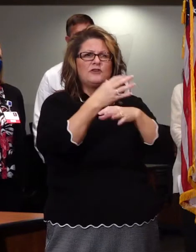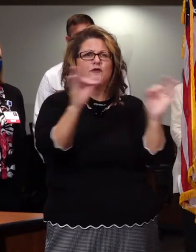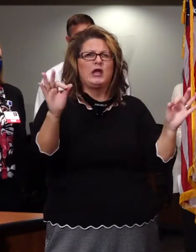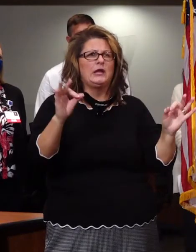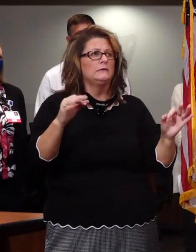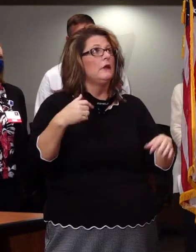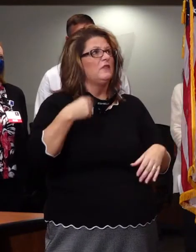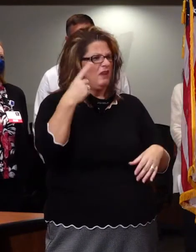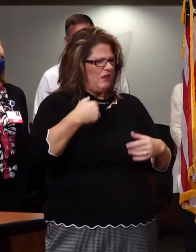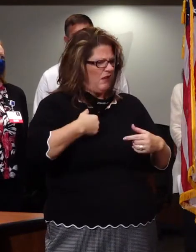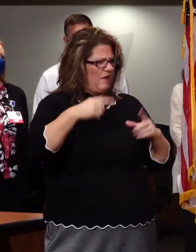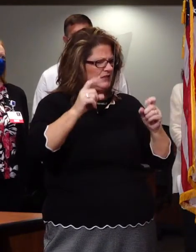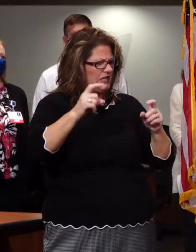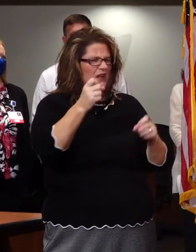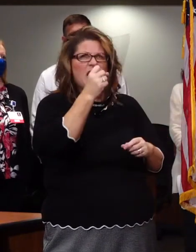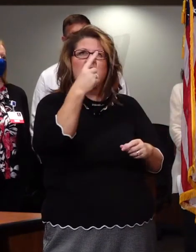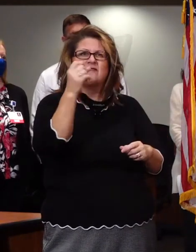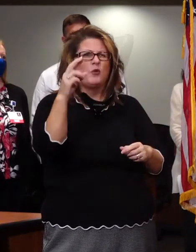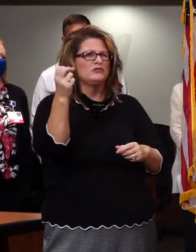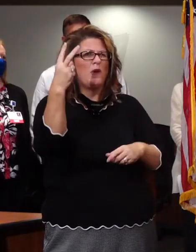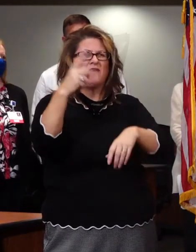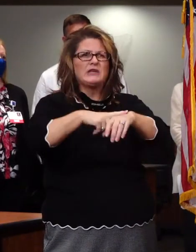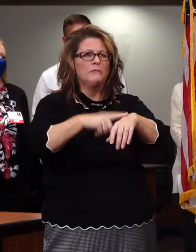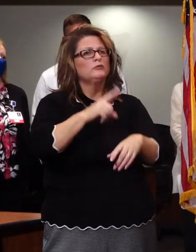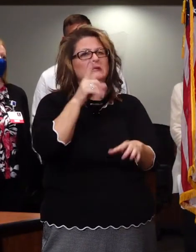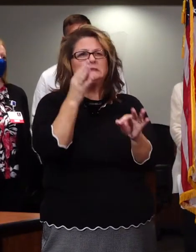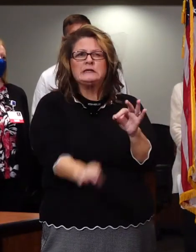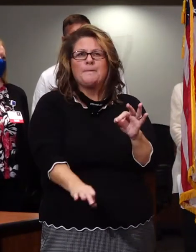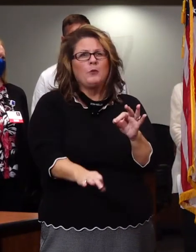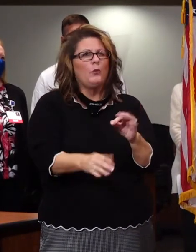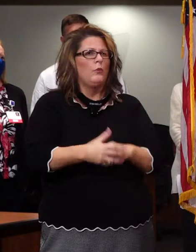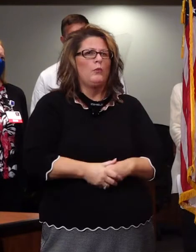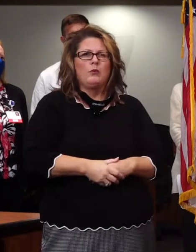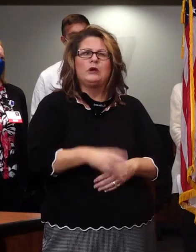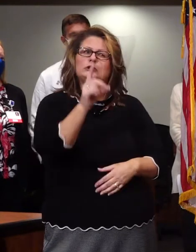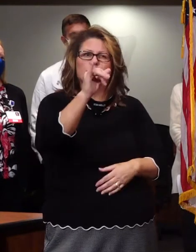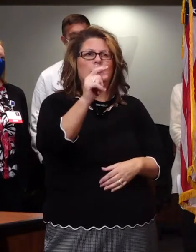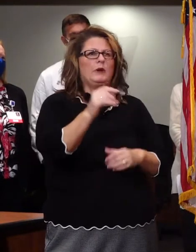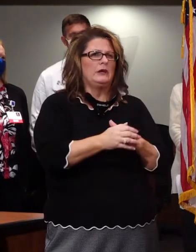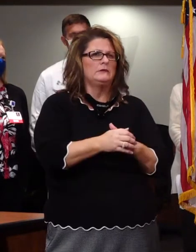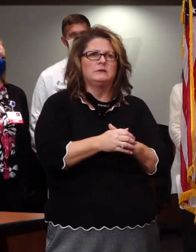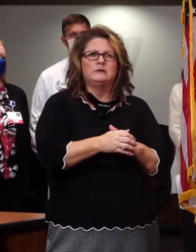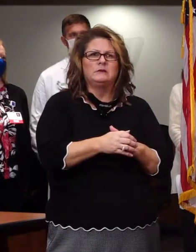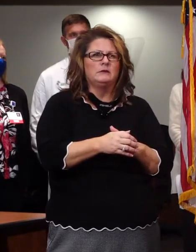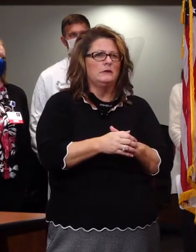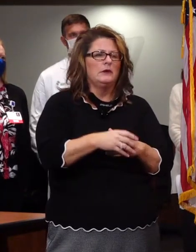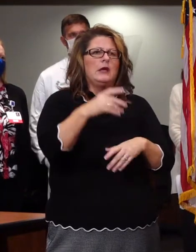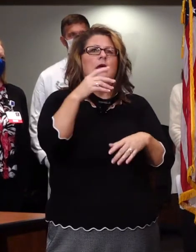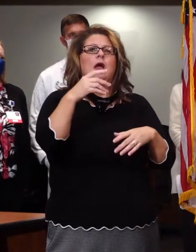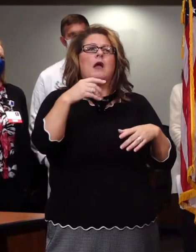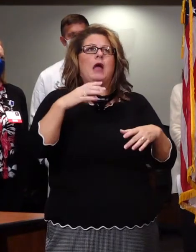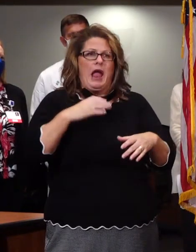tested 11 or 12 times. There's nothing to it. They ought to do it. We need to get the children back into school or we're going to be